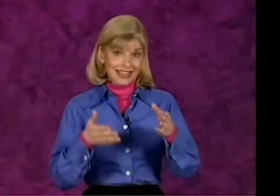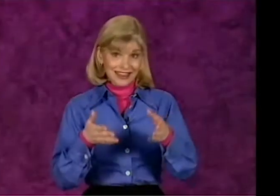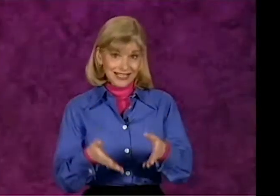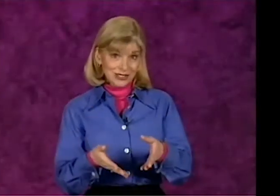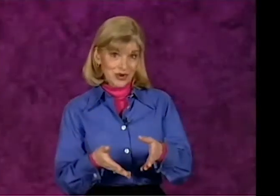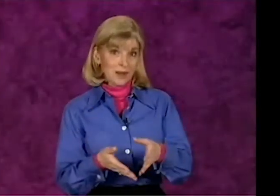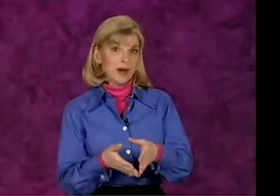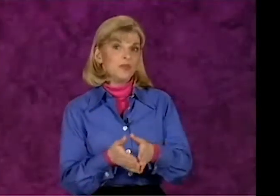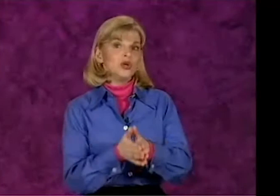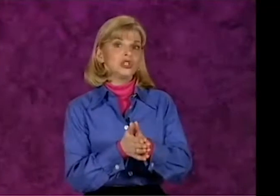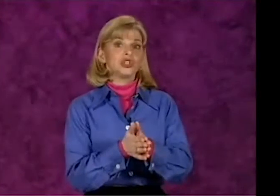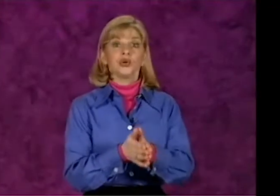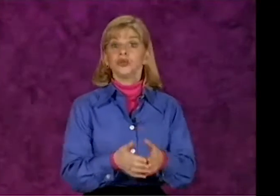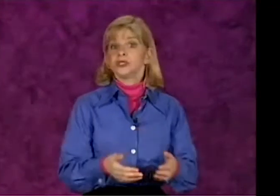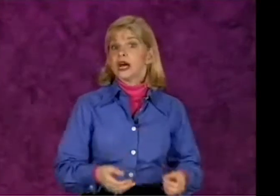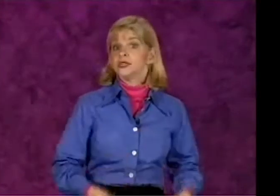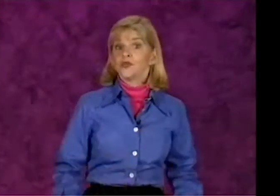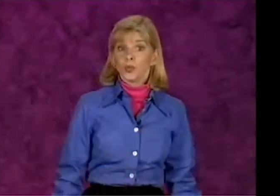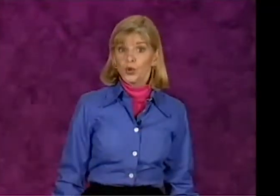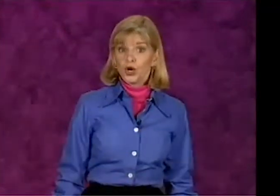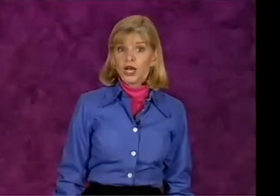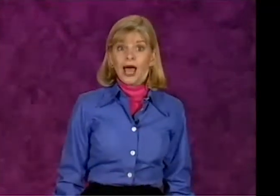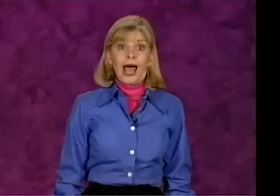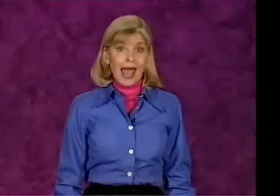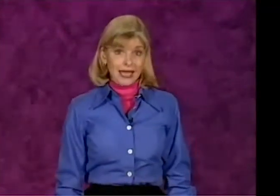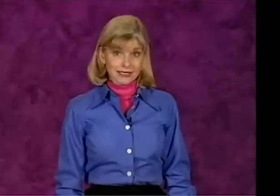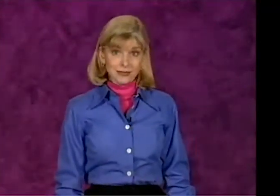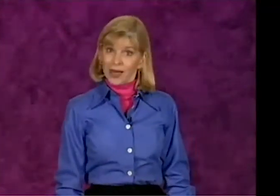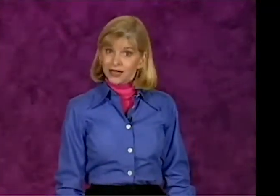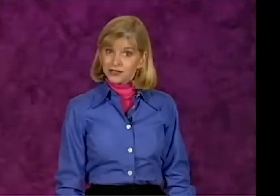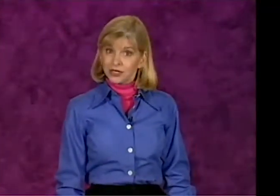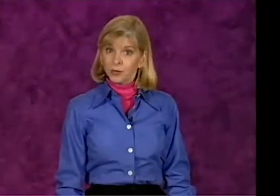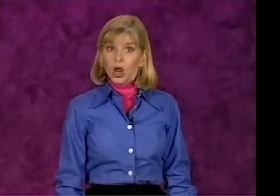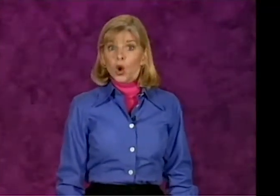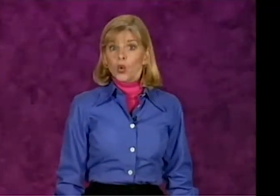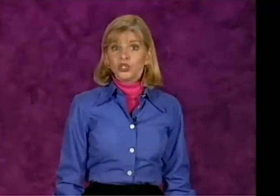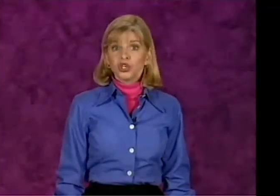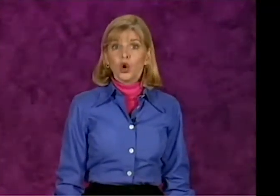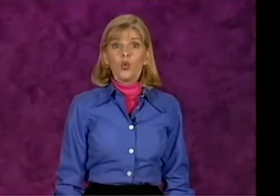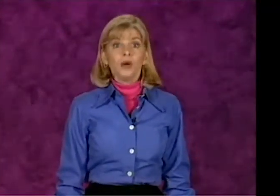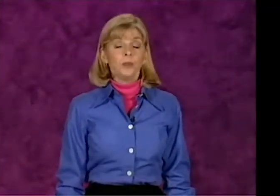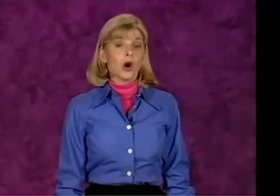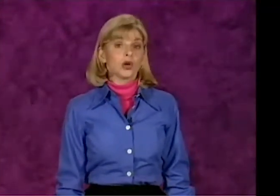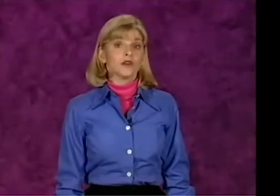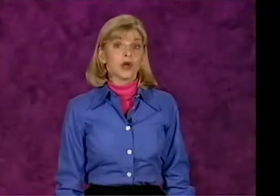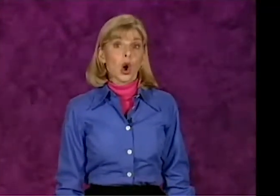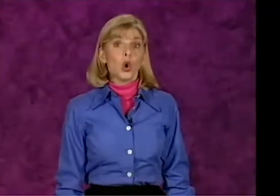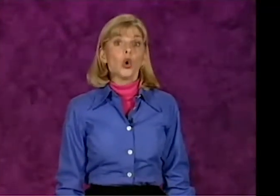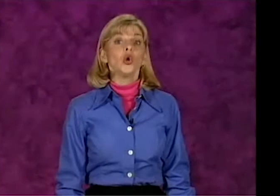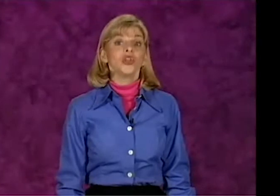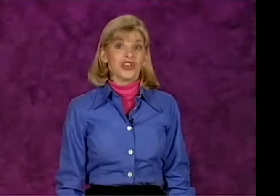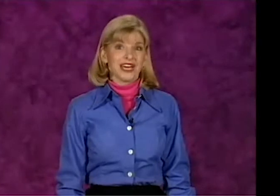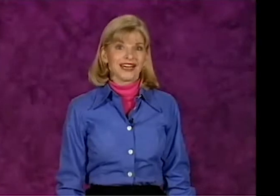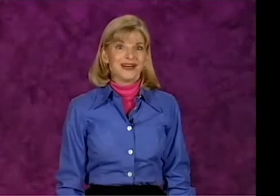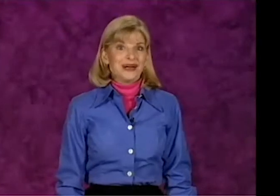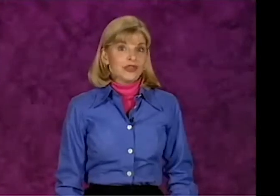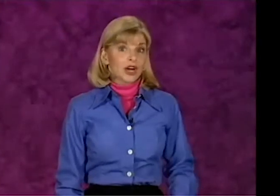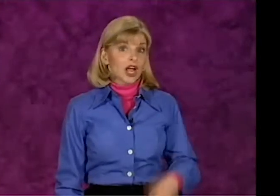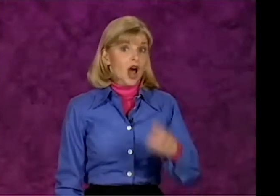In this wrap-up, we'll show you the signs for book and magazine, which show one part of the whole thing, the